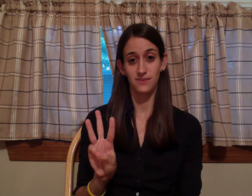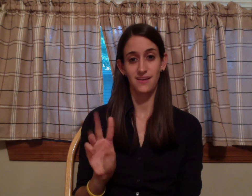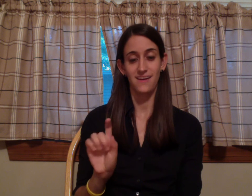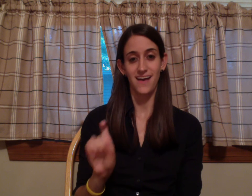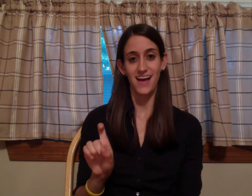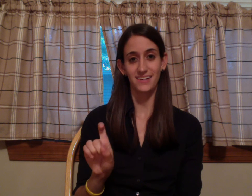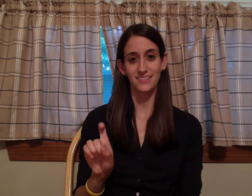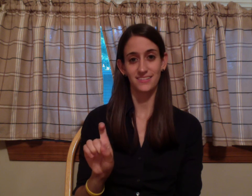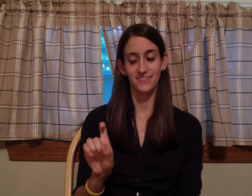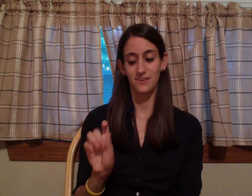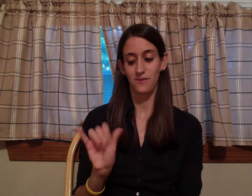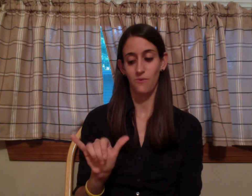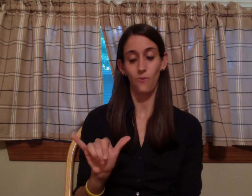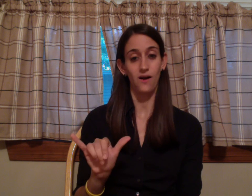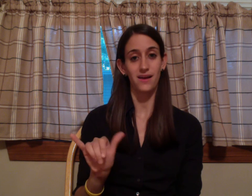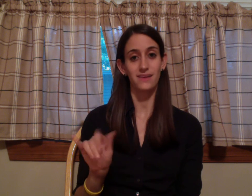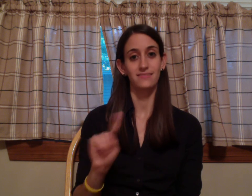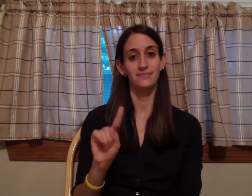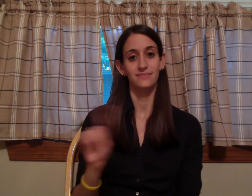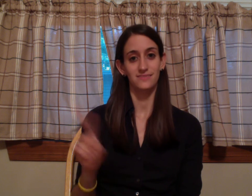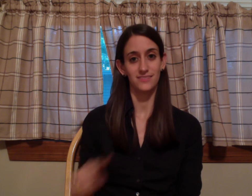X, Y, Z.